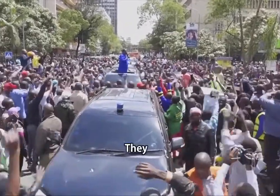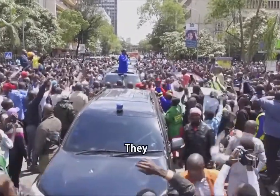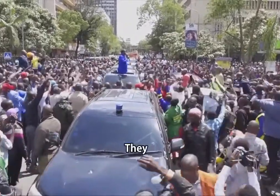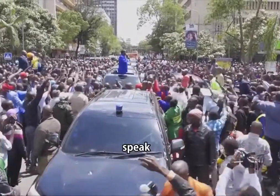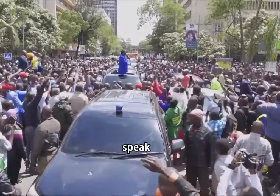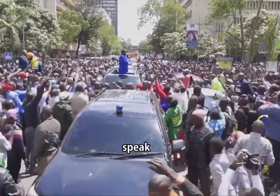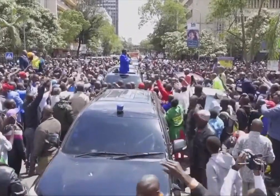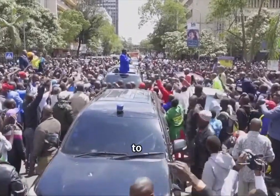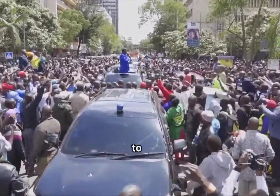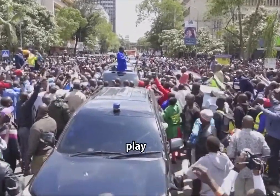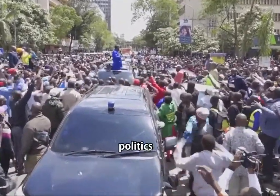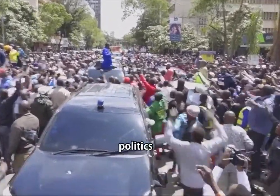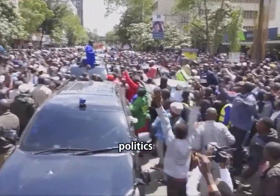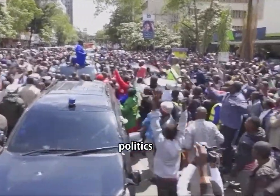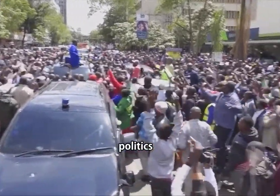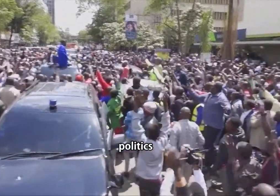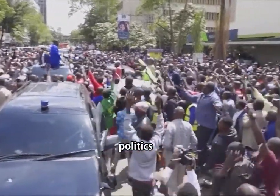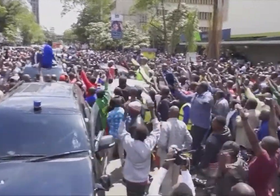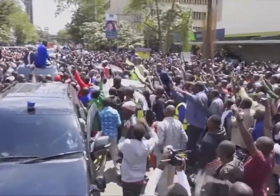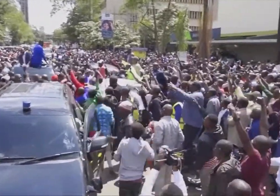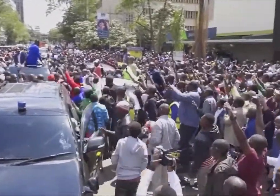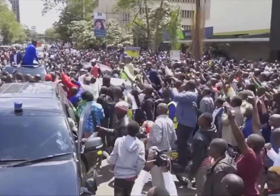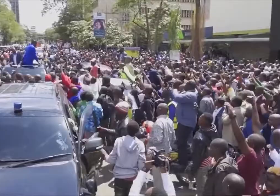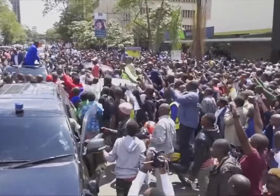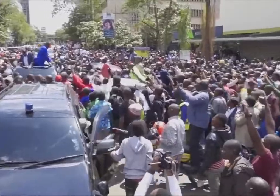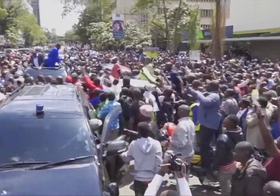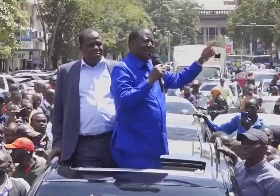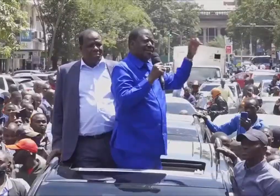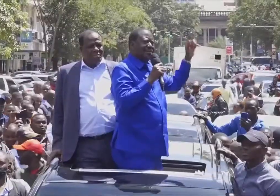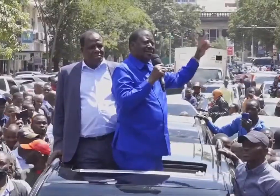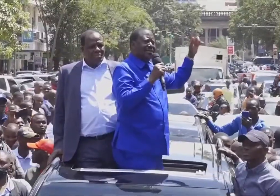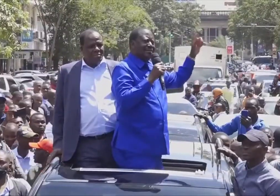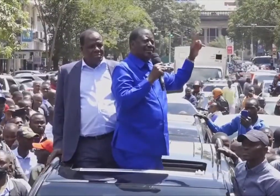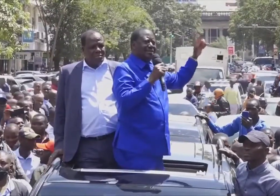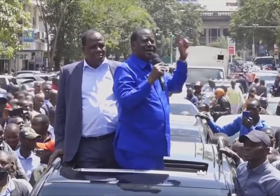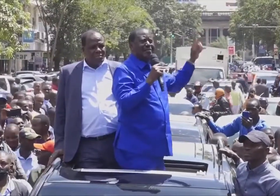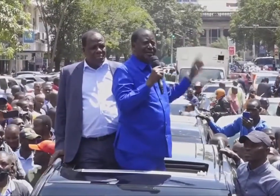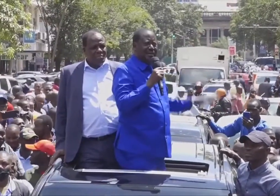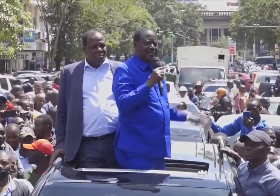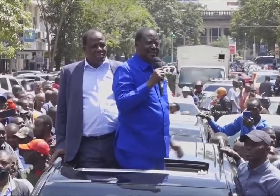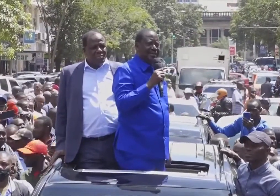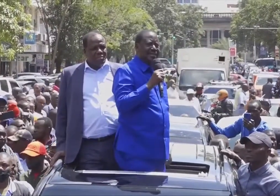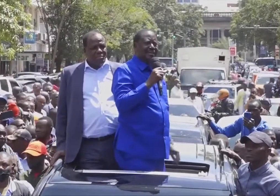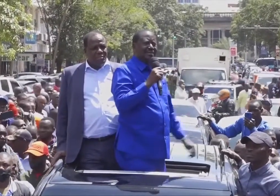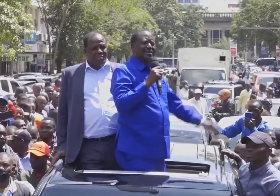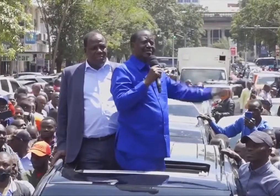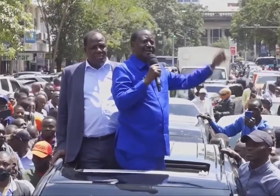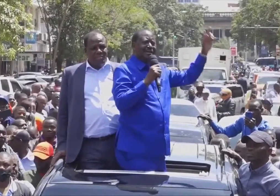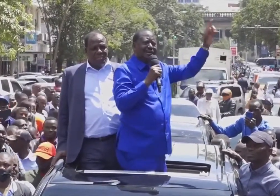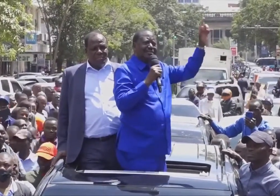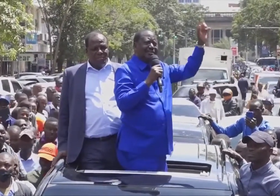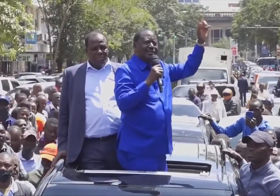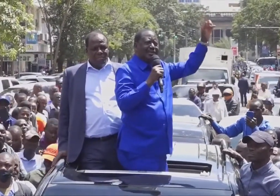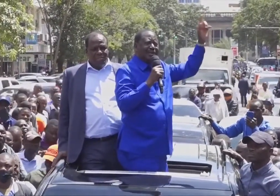They speak to play politics. Kila mara yeye ananiwinda kama mnyama. Naomba yeye Mungu